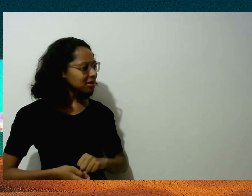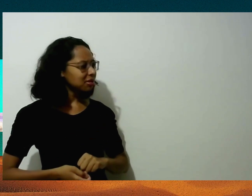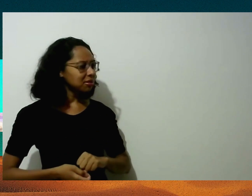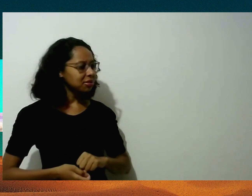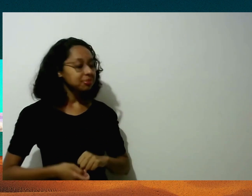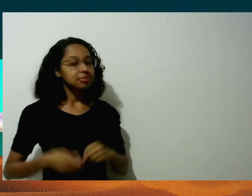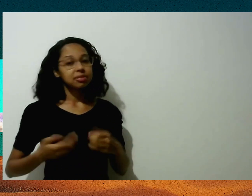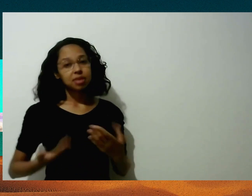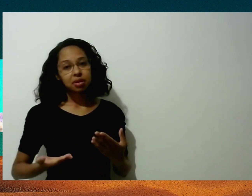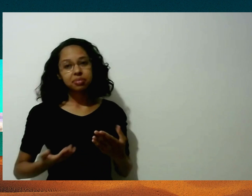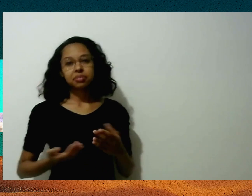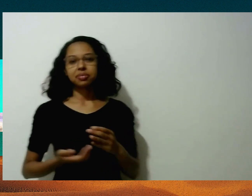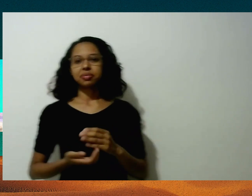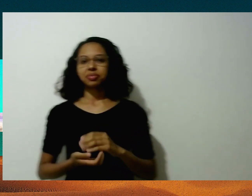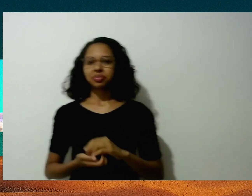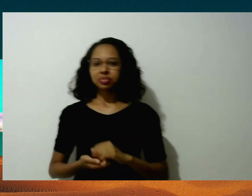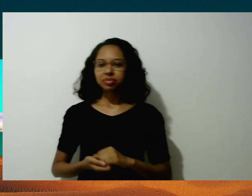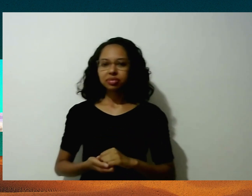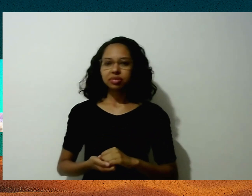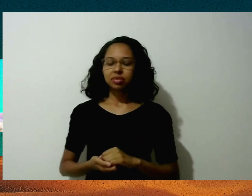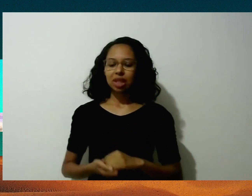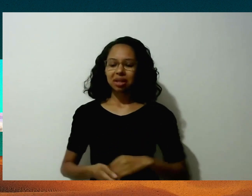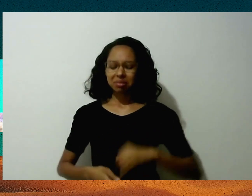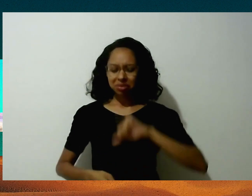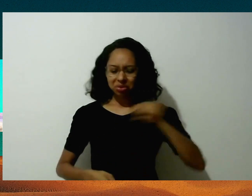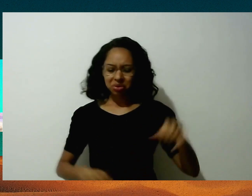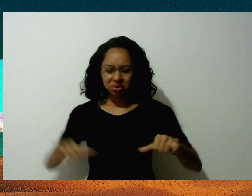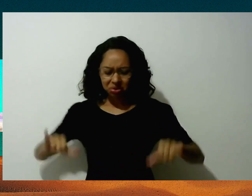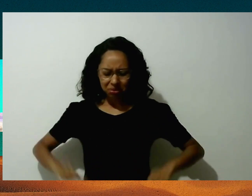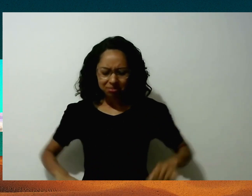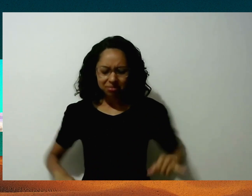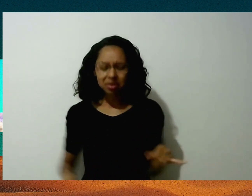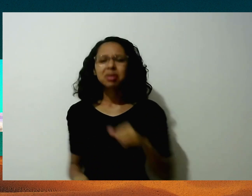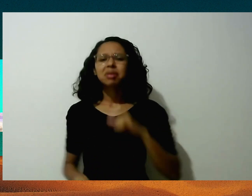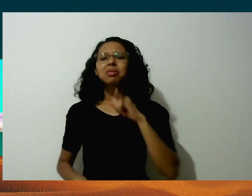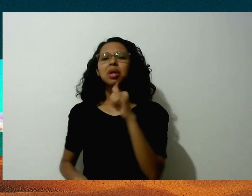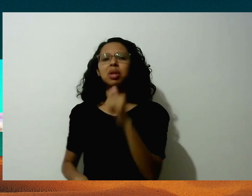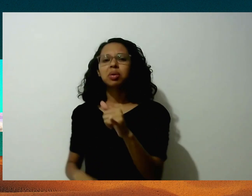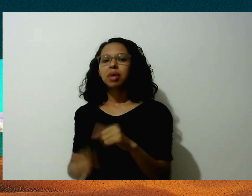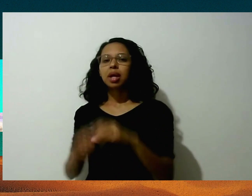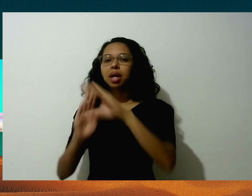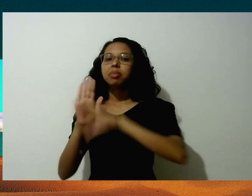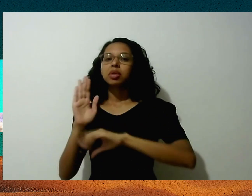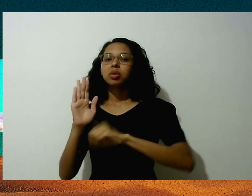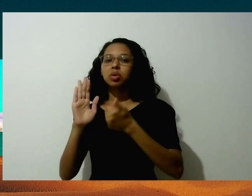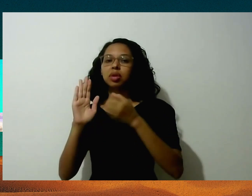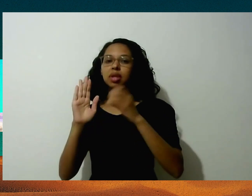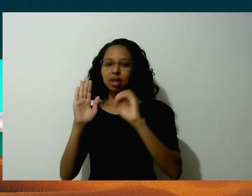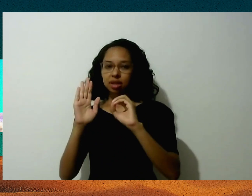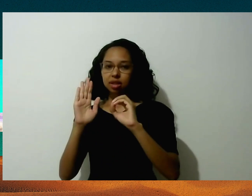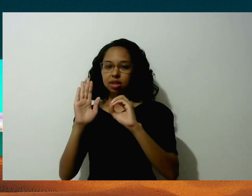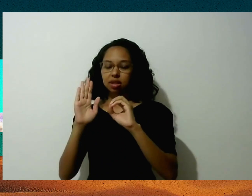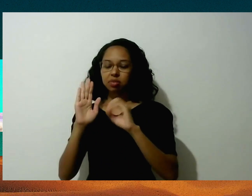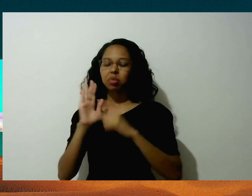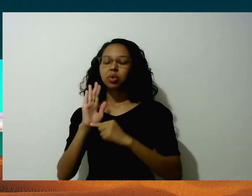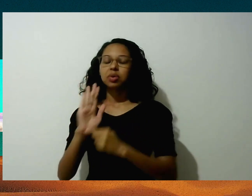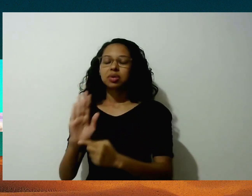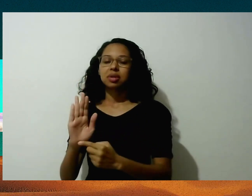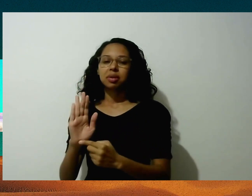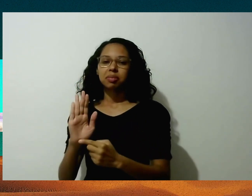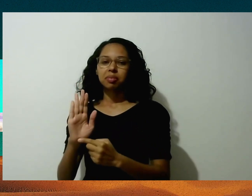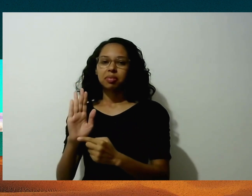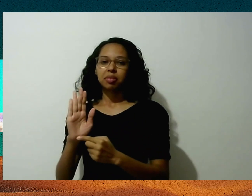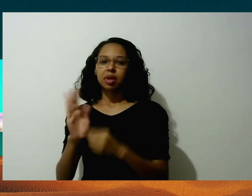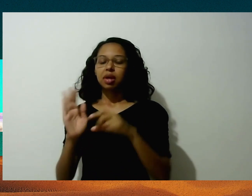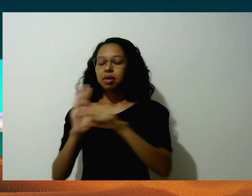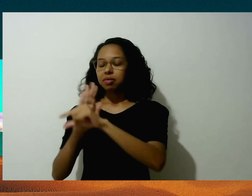sinned. Por isso que ele disse no capítulo 10 para Deus, né? A partir do versículo 1, a